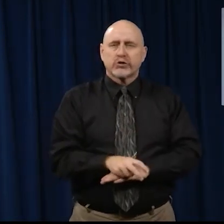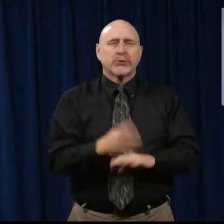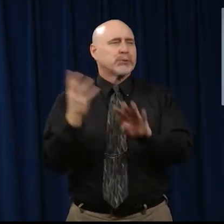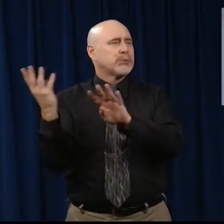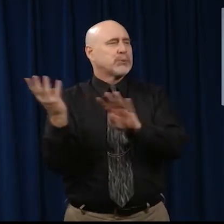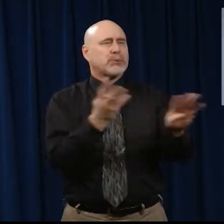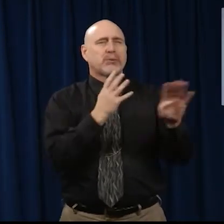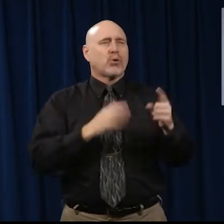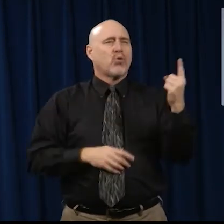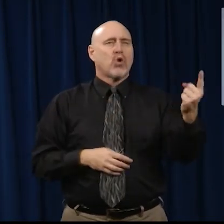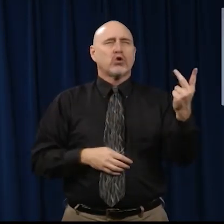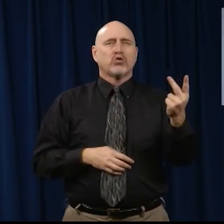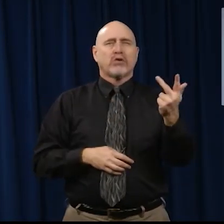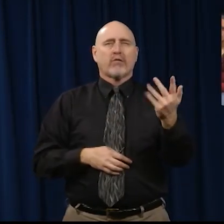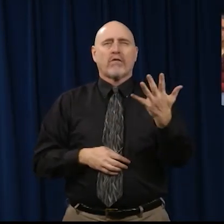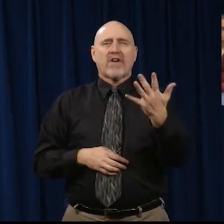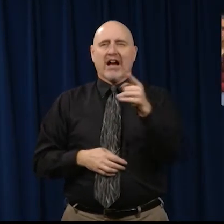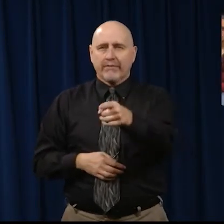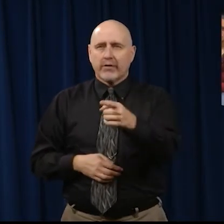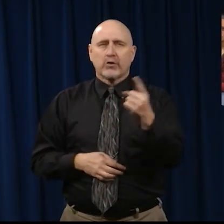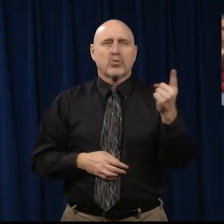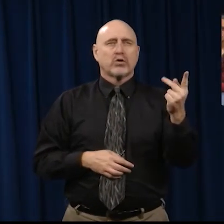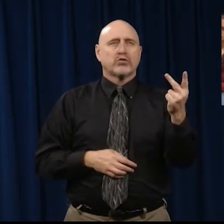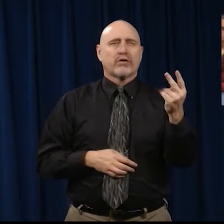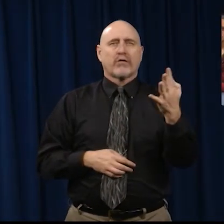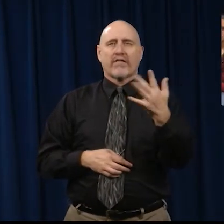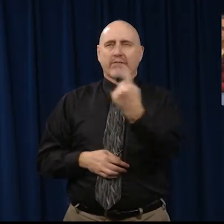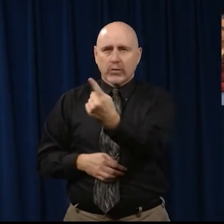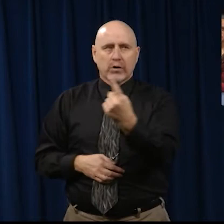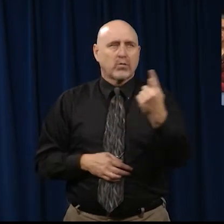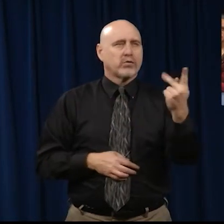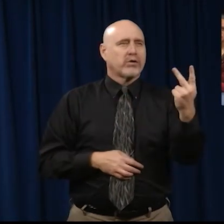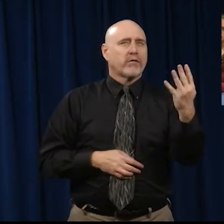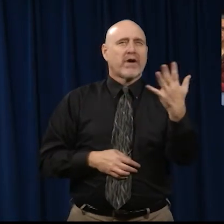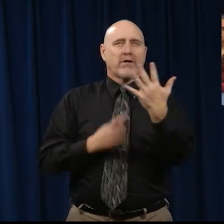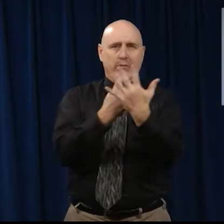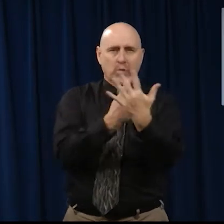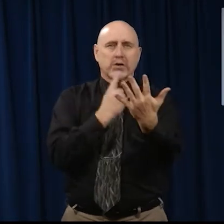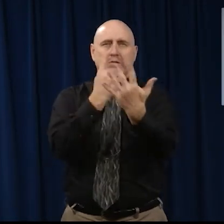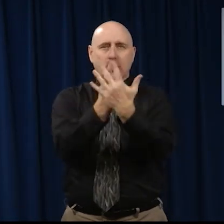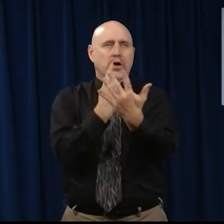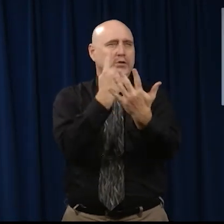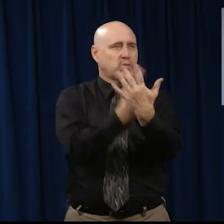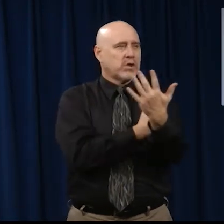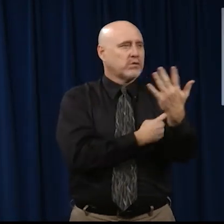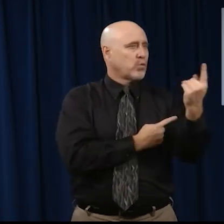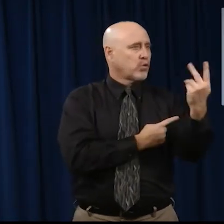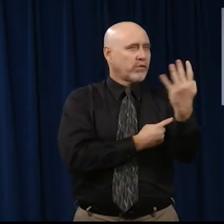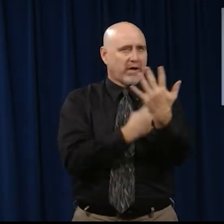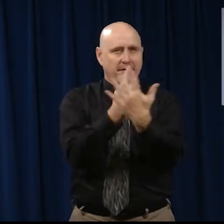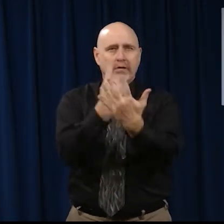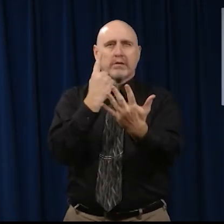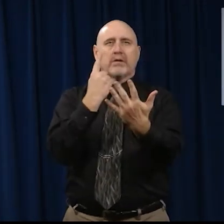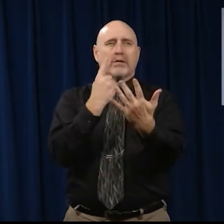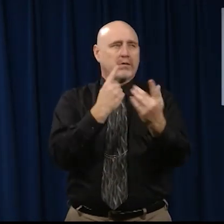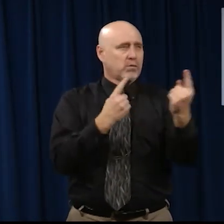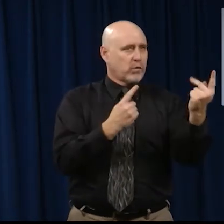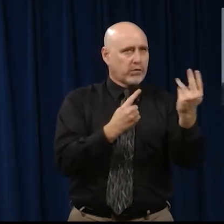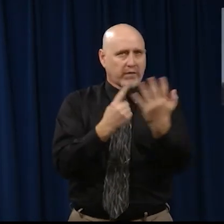and watch people walk by and just count them. 1, 2, 3, 4, 5. Out of those 5 you counted, 1 of those has herpes. 1, 2, 3, 4, 5. Out of those 5 you